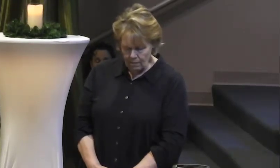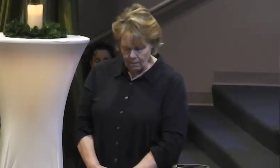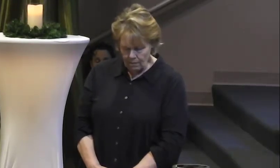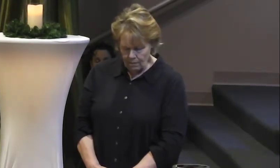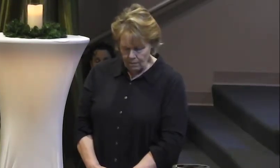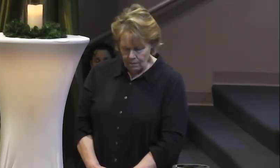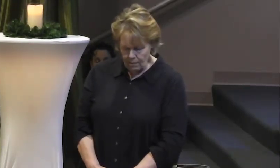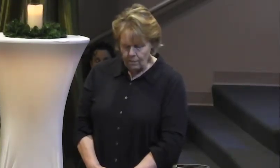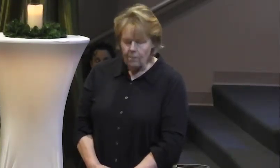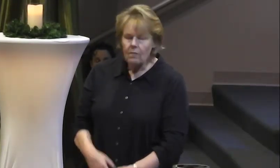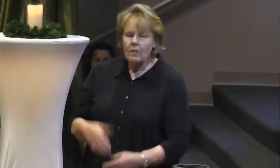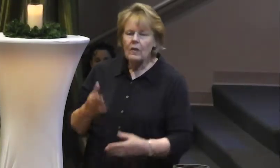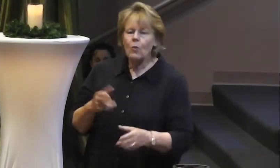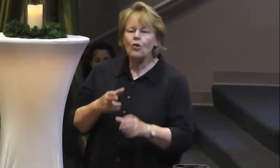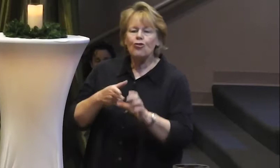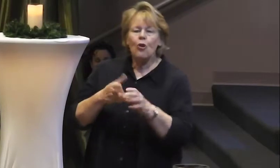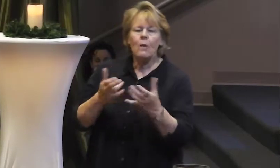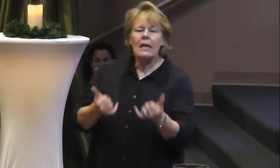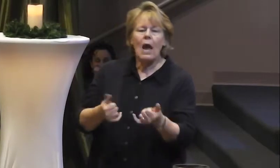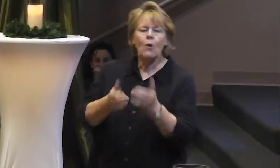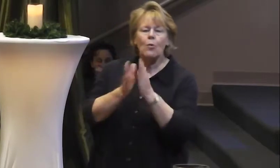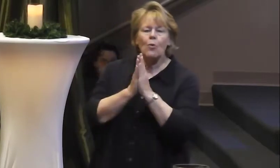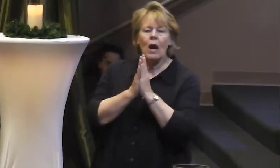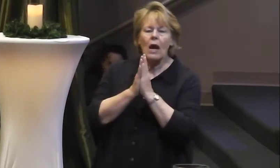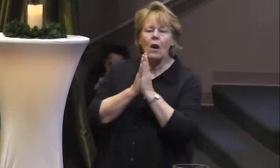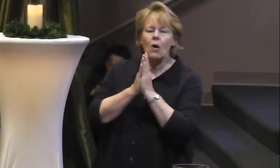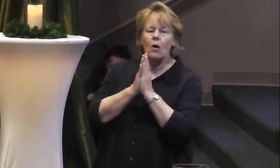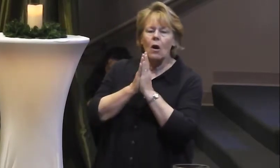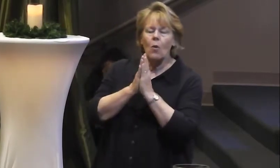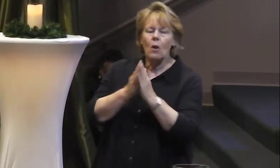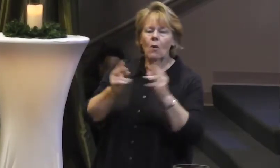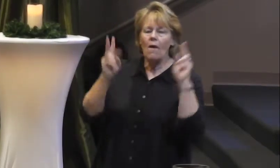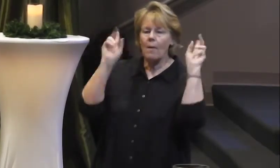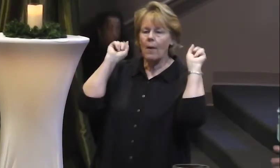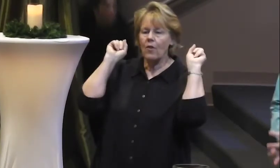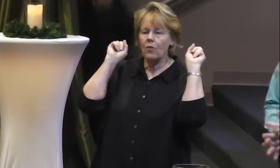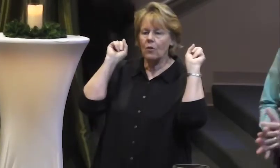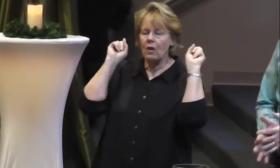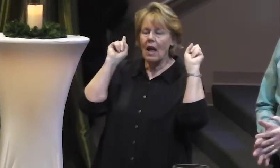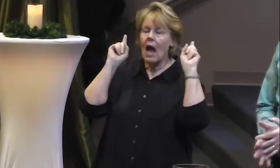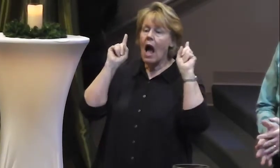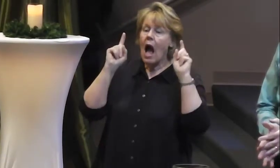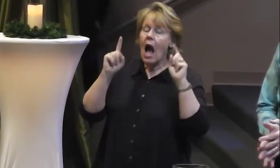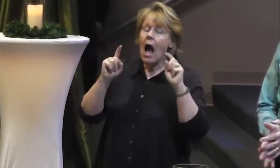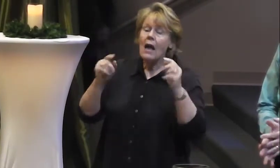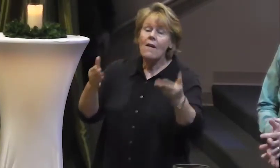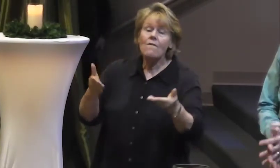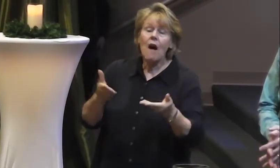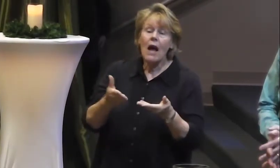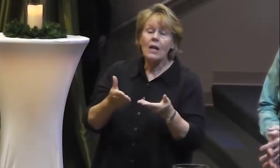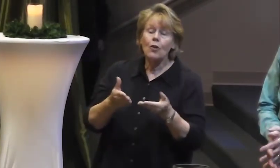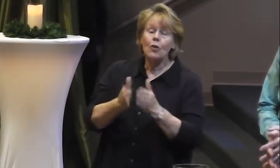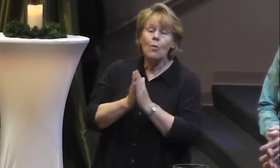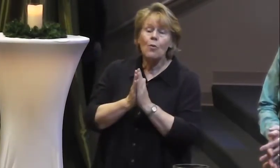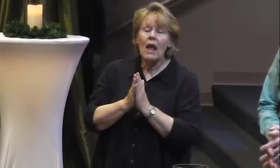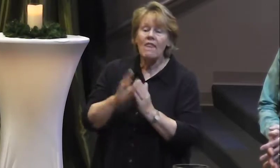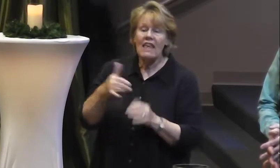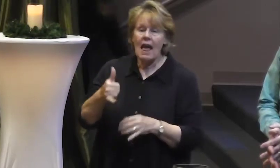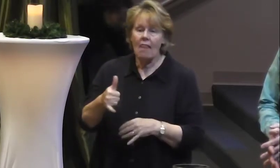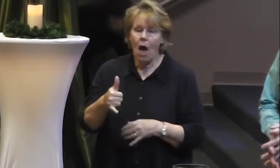Would you join me now in a prayer that will look on the screen? I invite you to pray the words in yellow.